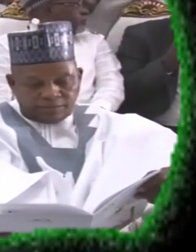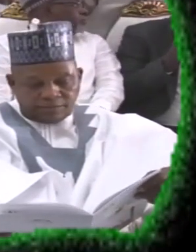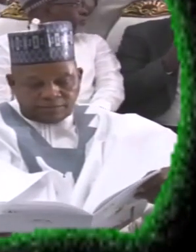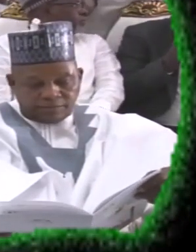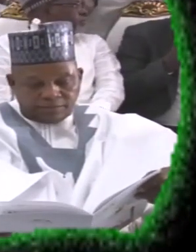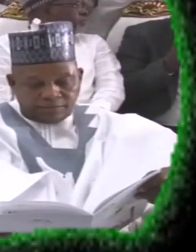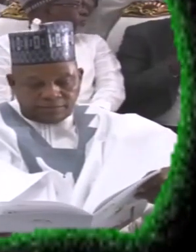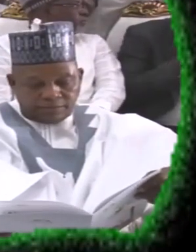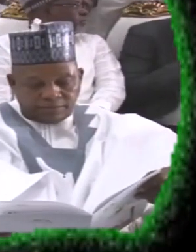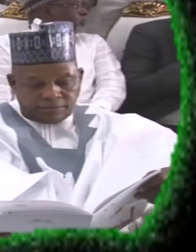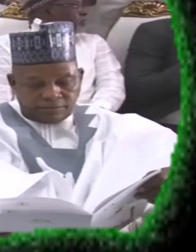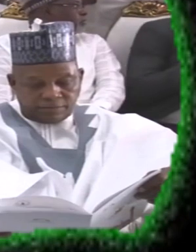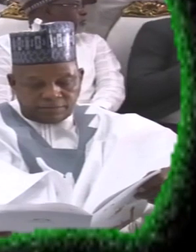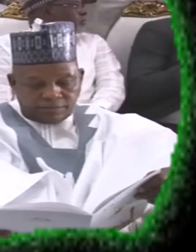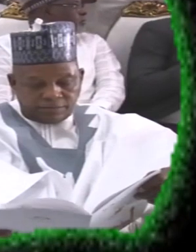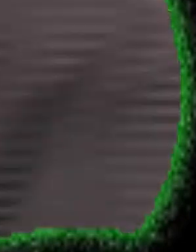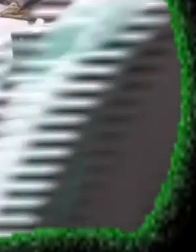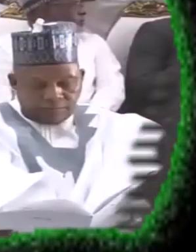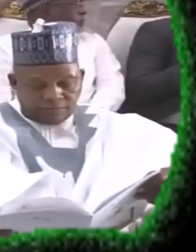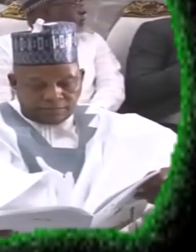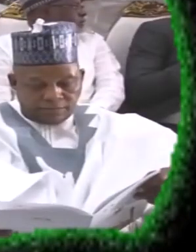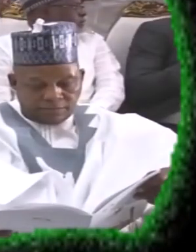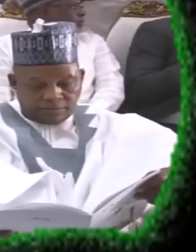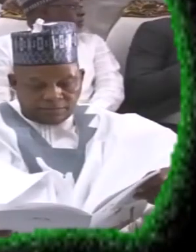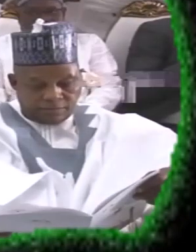the President-elect,